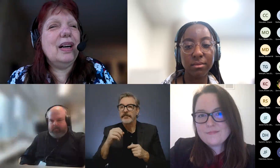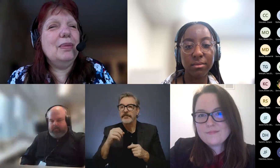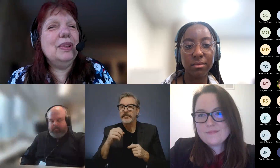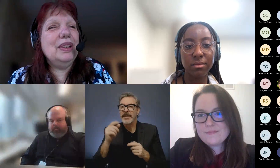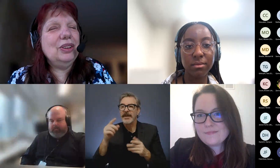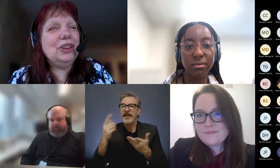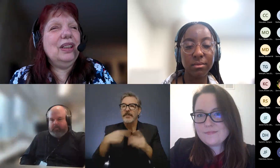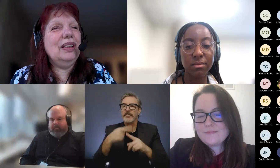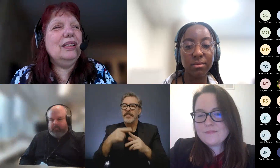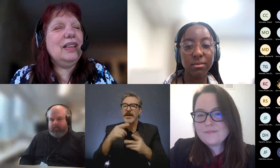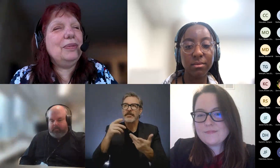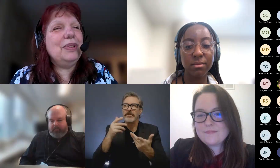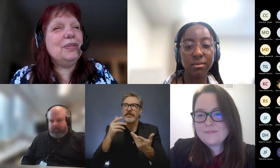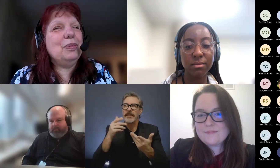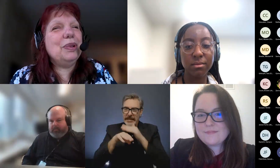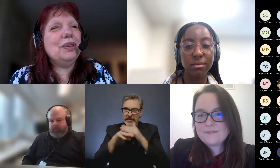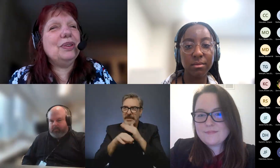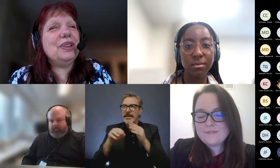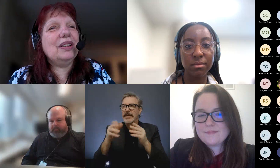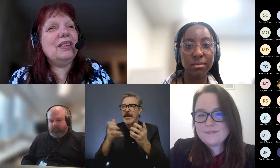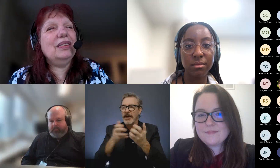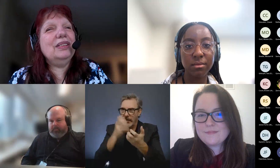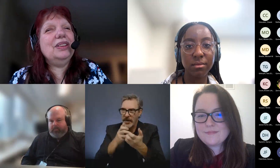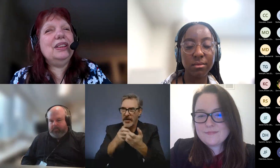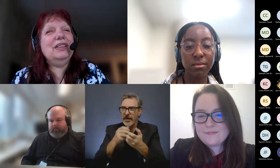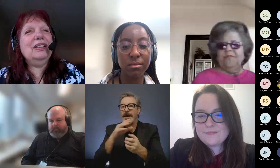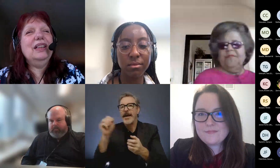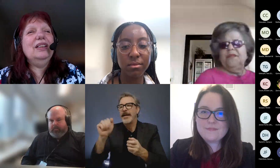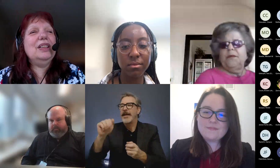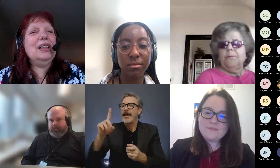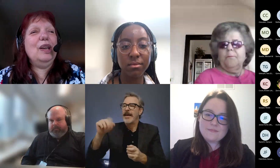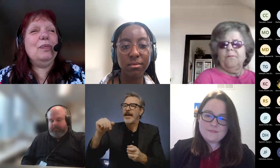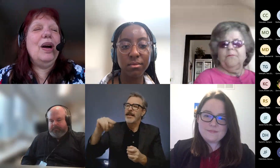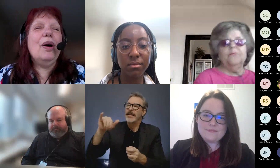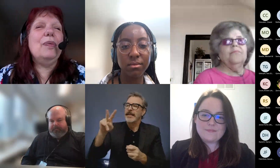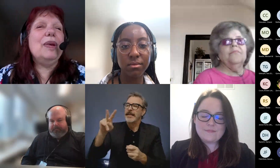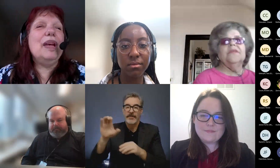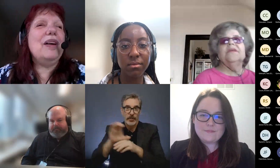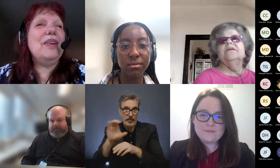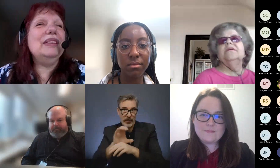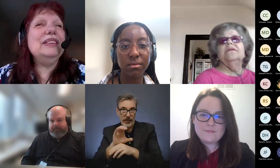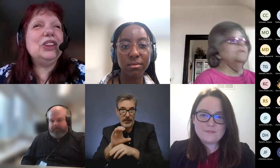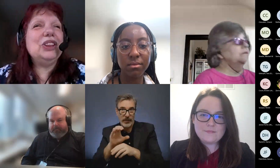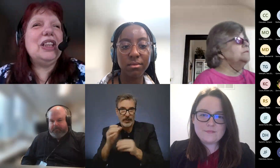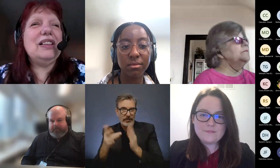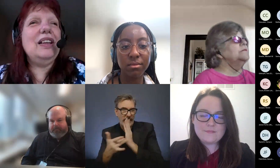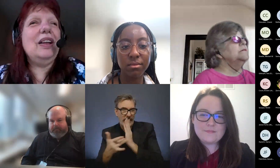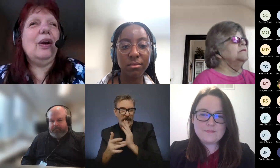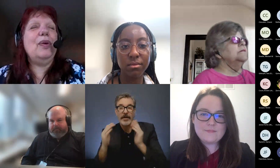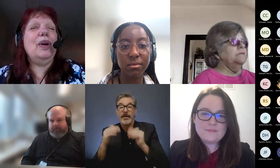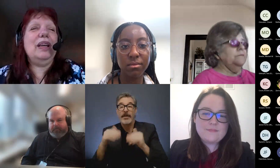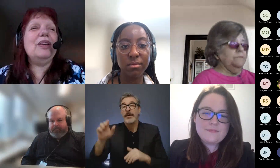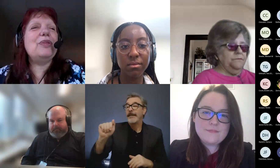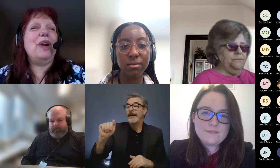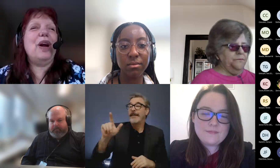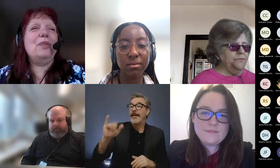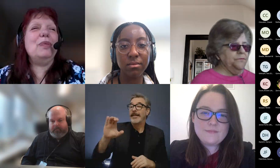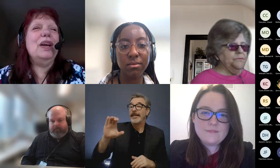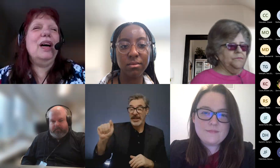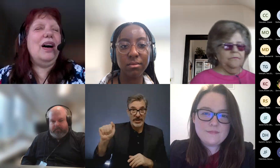Accessibility, Accommodation, and Adaptive Computer Technology team. We have Alicia Kelly, who